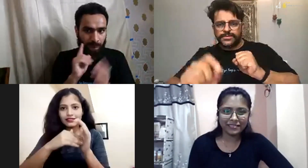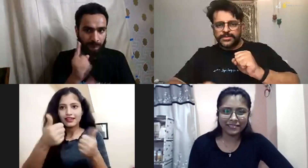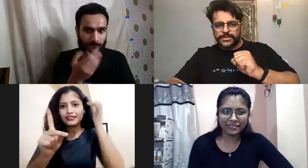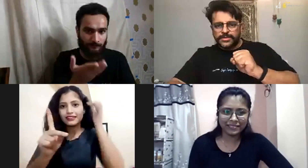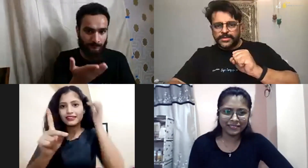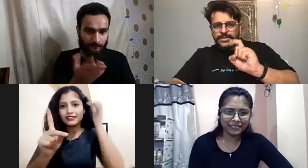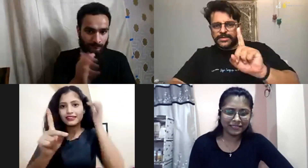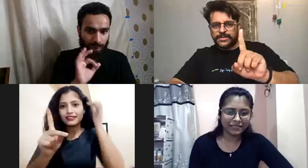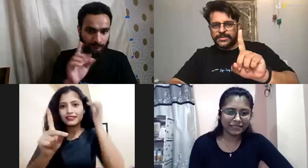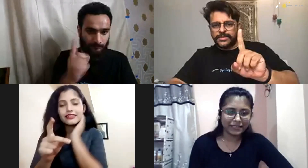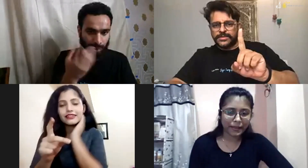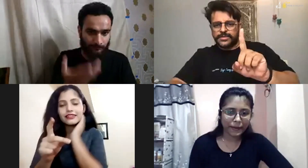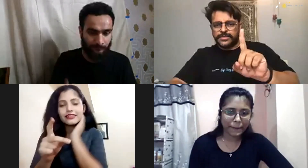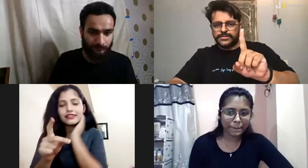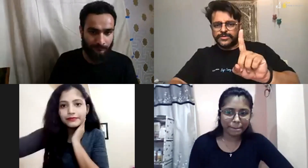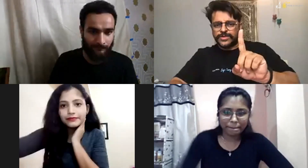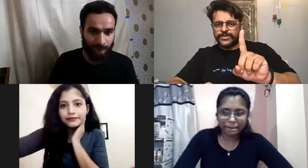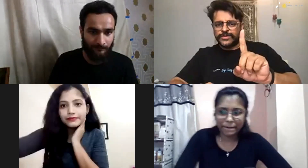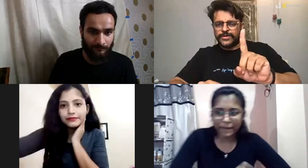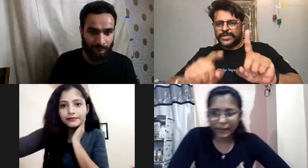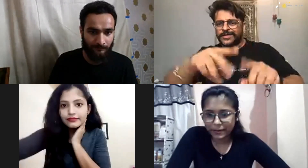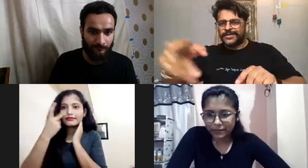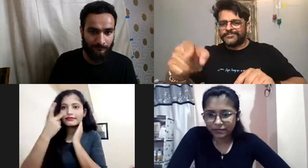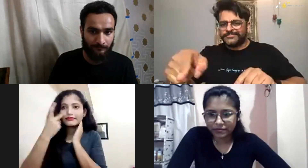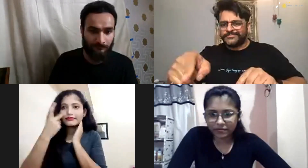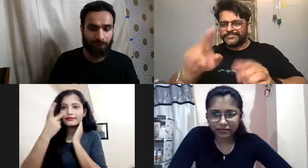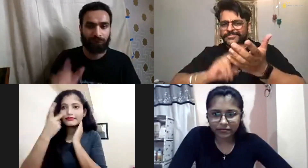I think it's hard to see Mansi a bit.